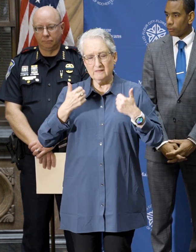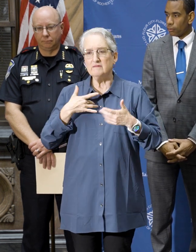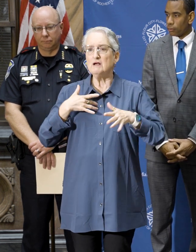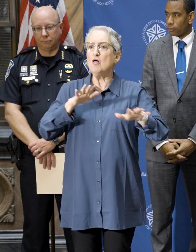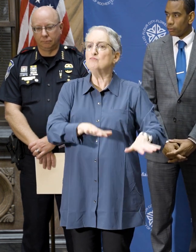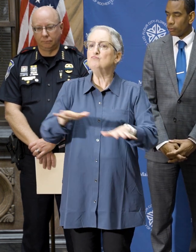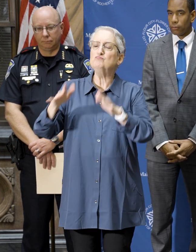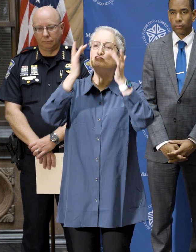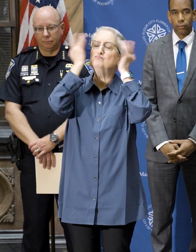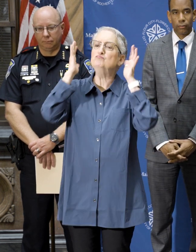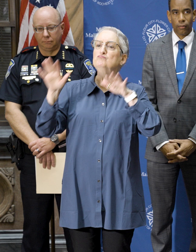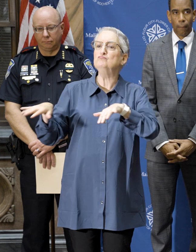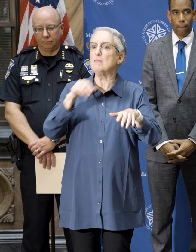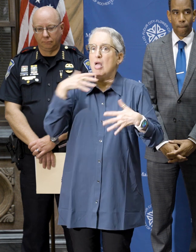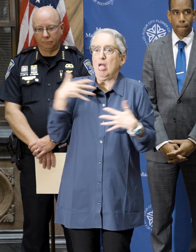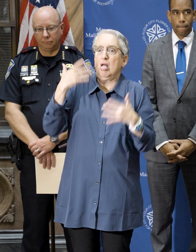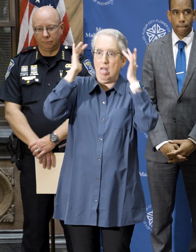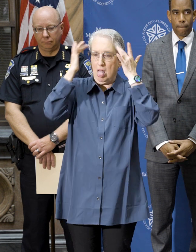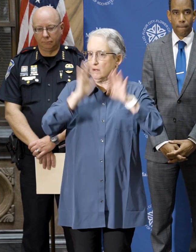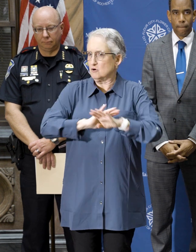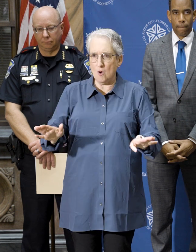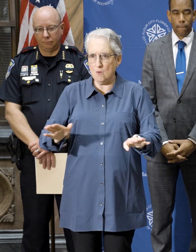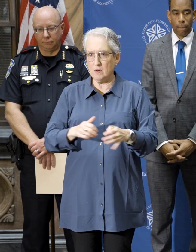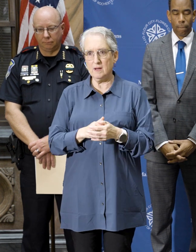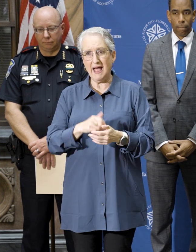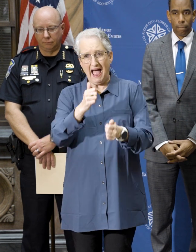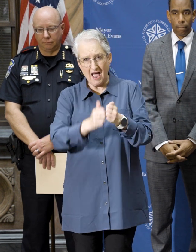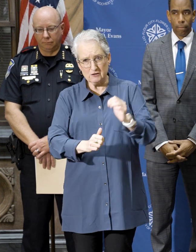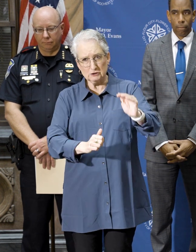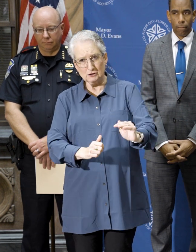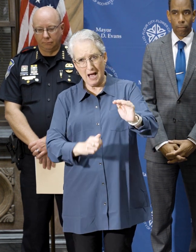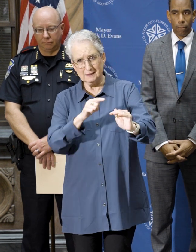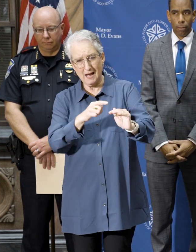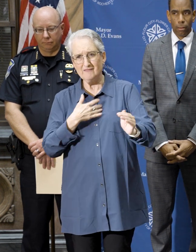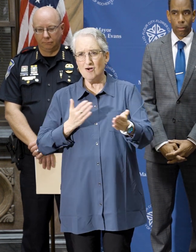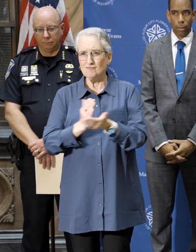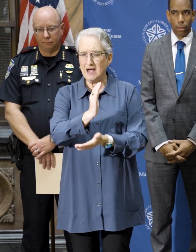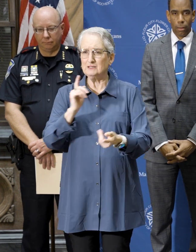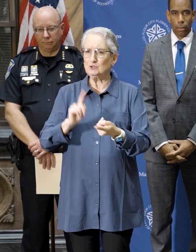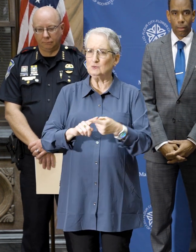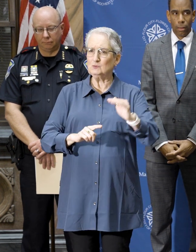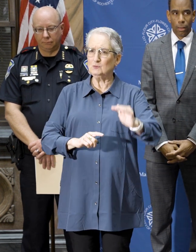victim of violence. And every child has a right to live their lives free from the trauma that violence